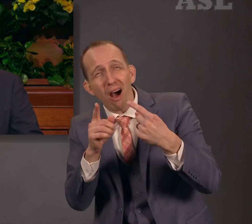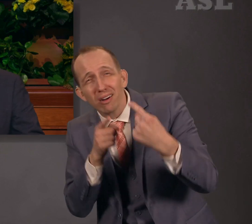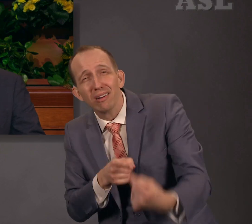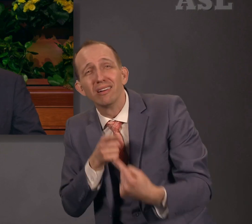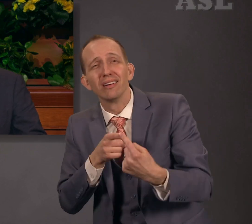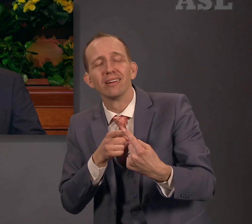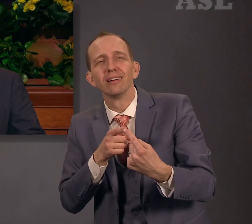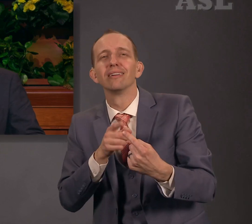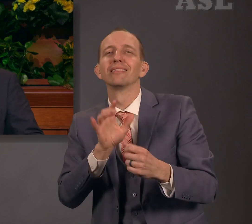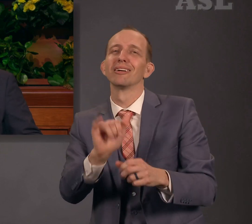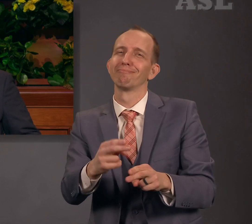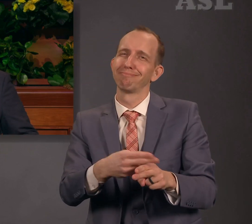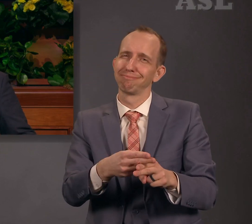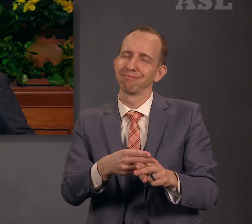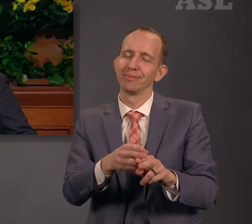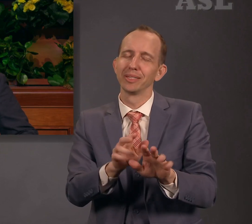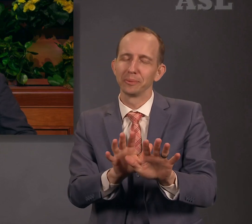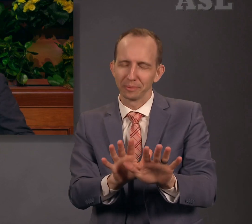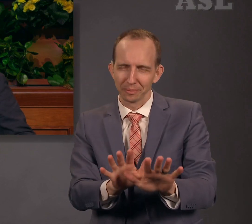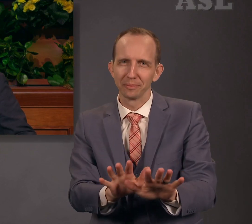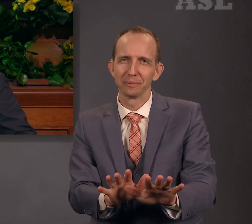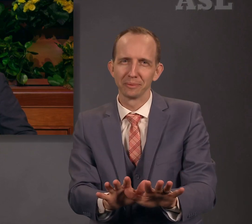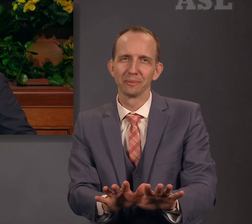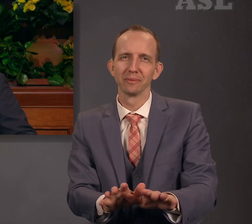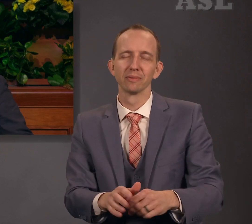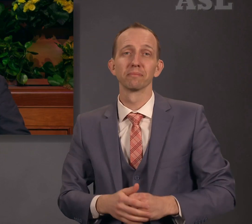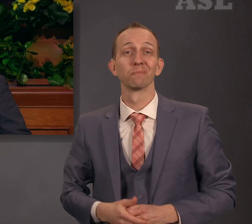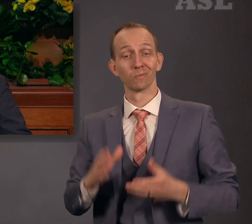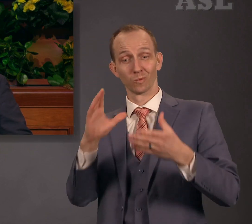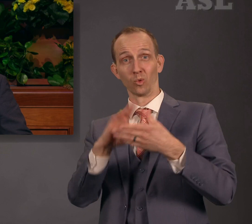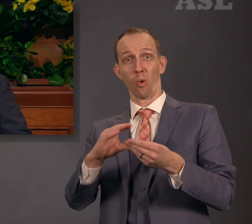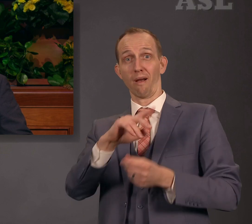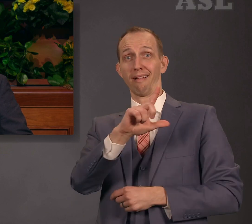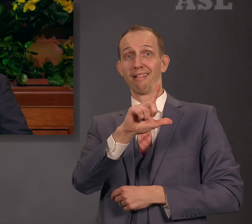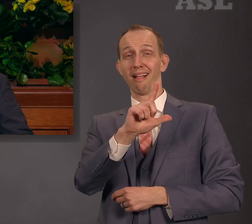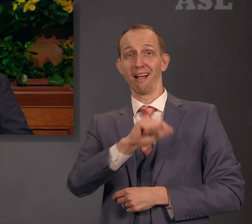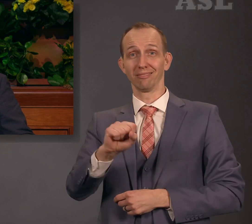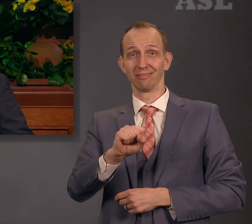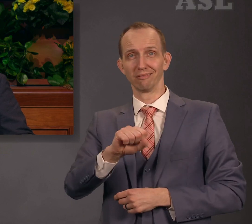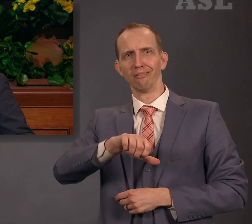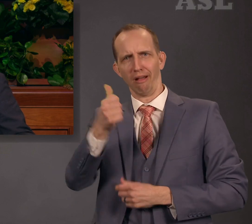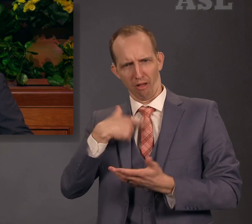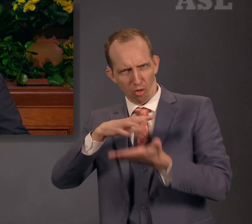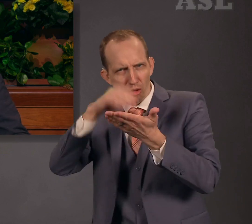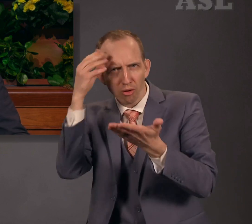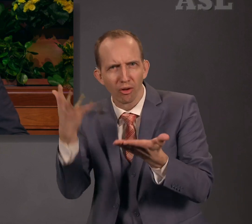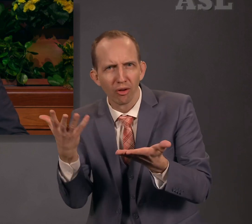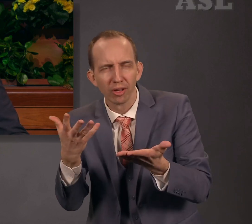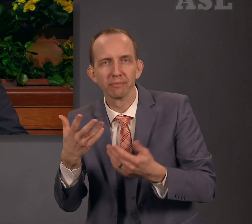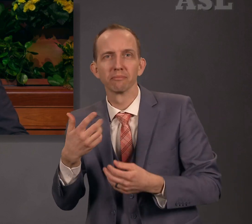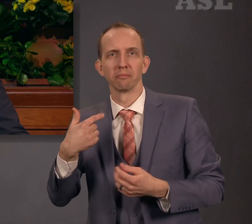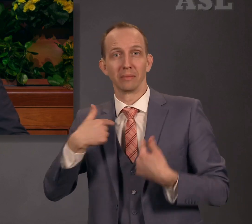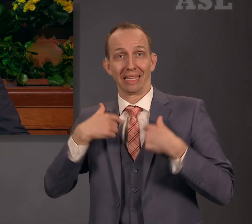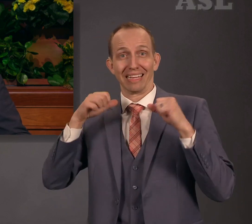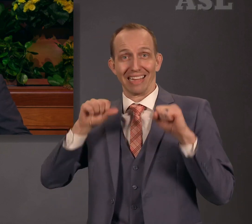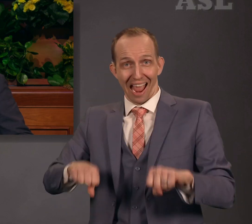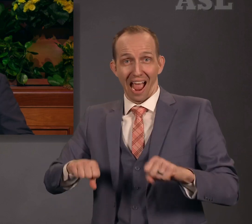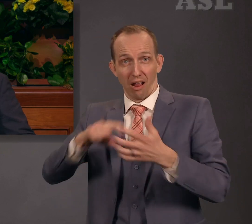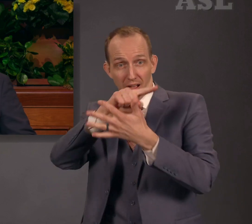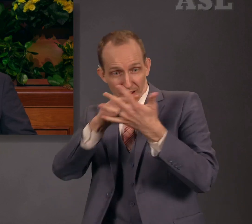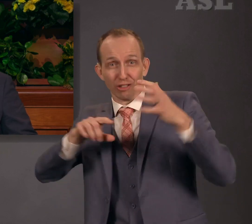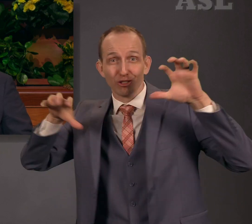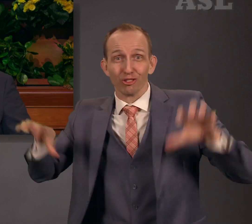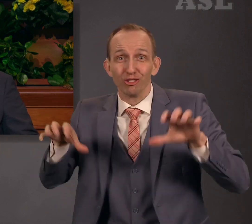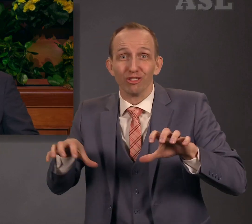moment. Another message we can learn from the story of Lazarus is what our own role might be in the divine intervention we